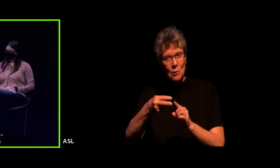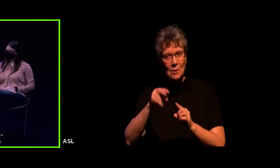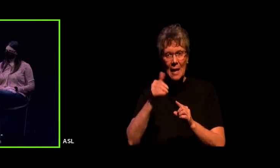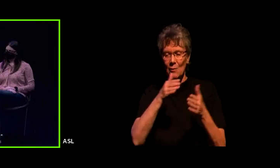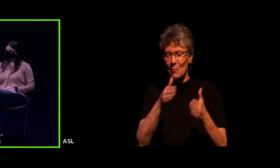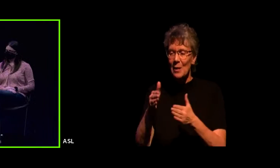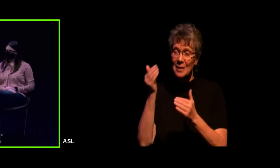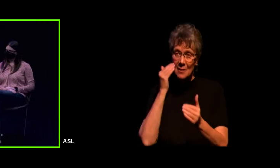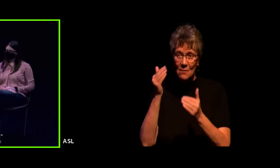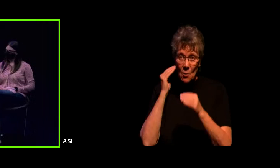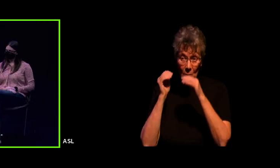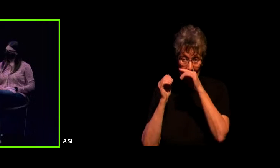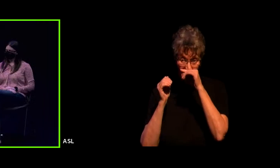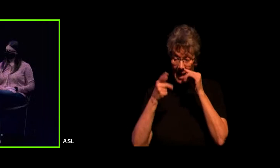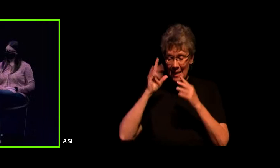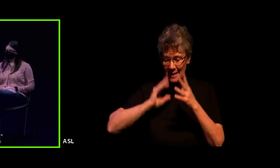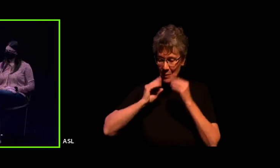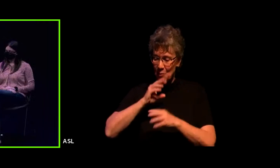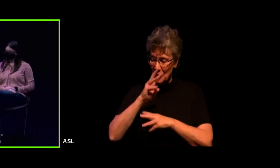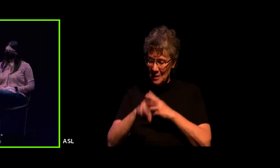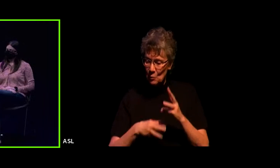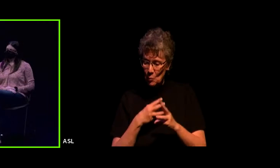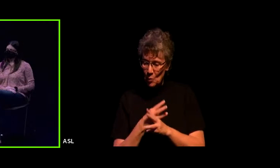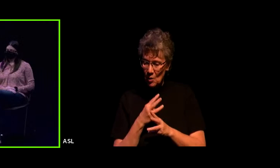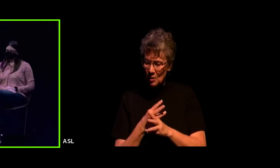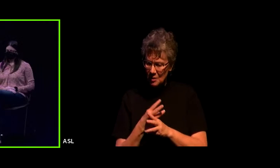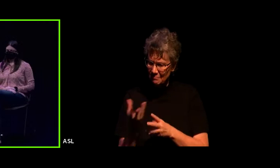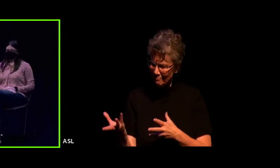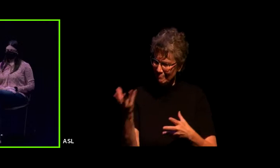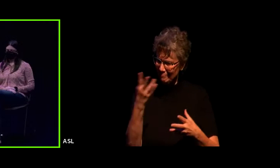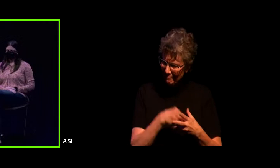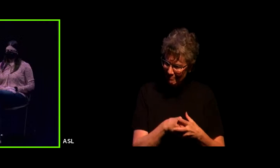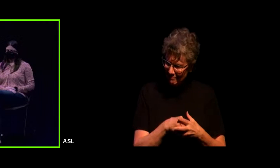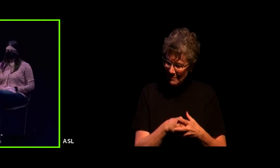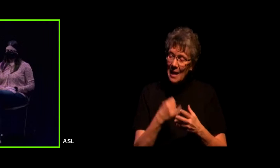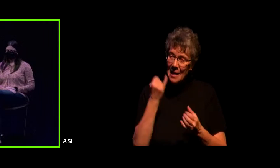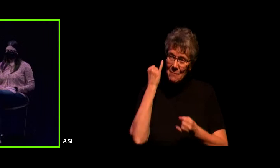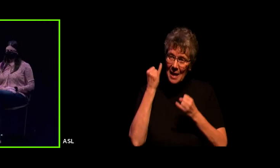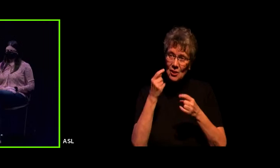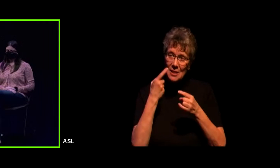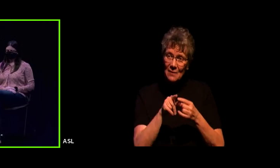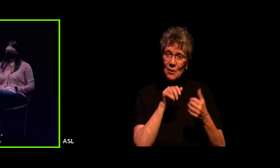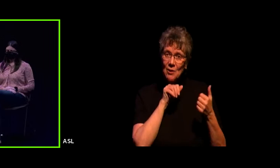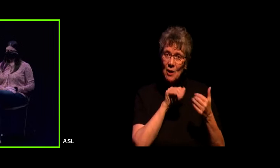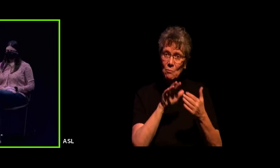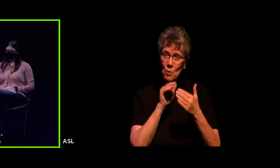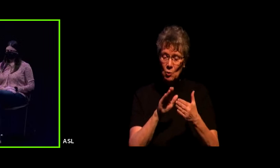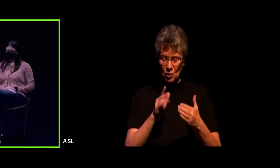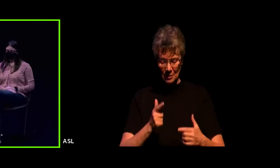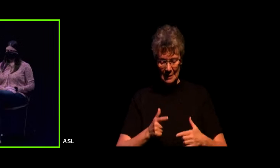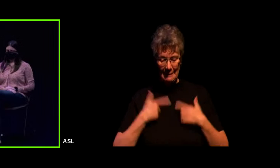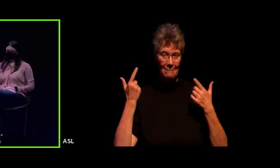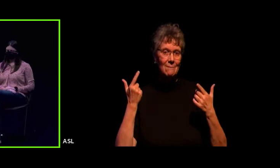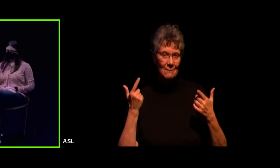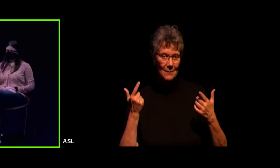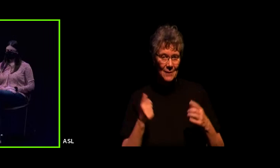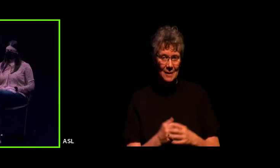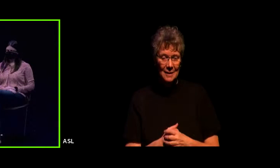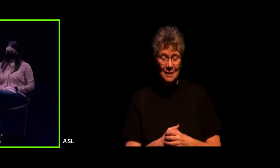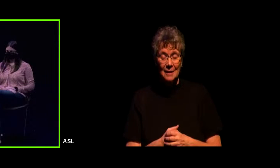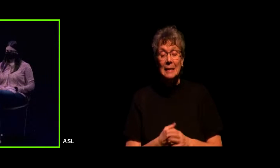take them, but listen to those who know them to imagine different ways of being in the world. So yes, it can be uncomfortable at times